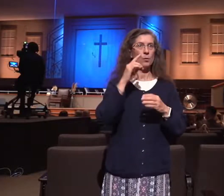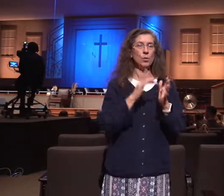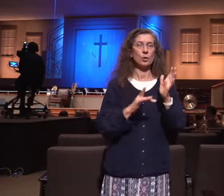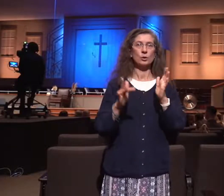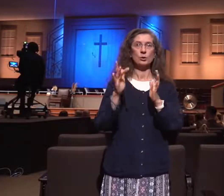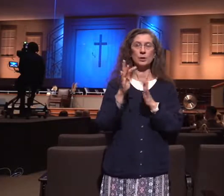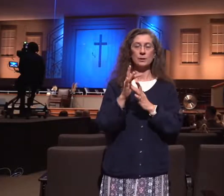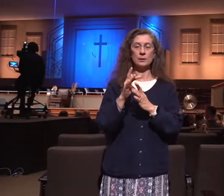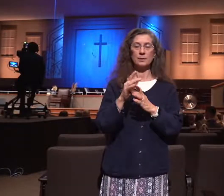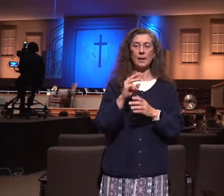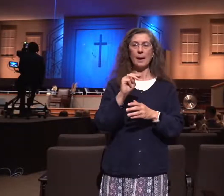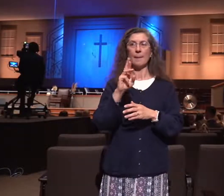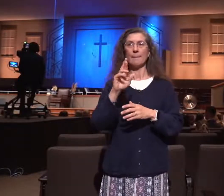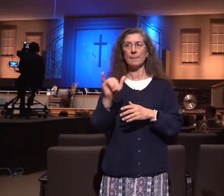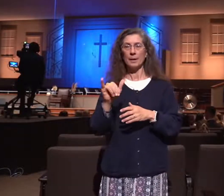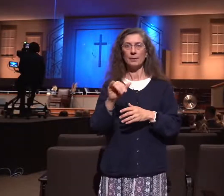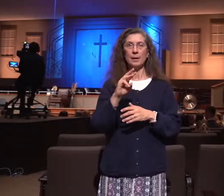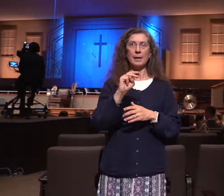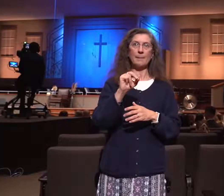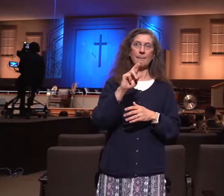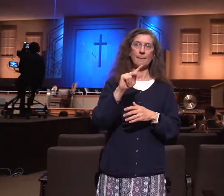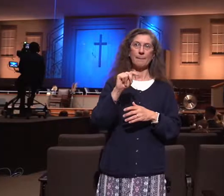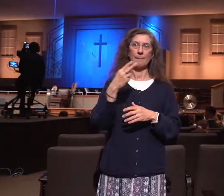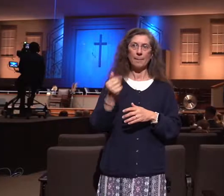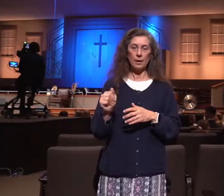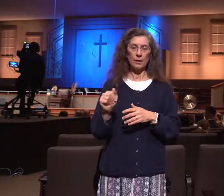Mary, Martha, Lazarus was there.